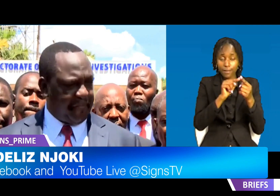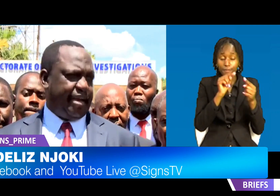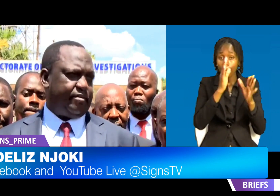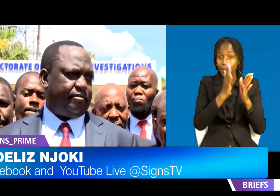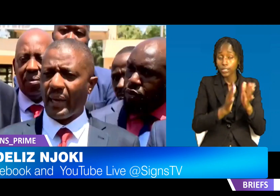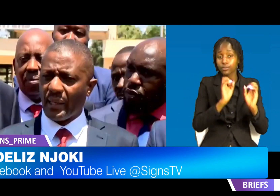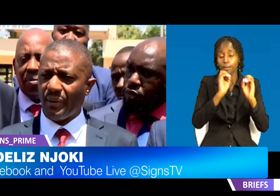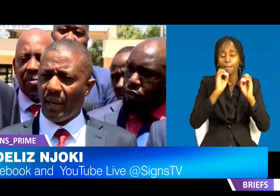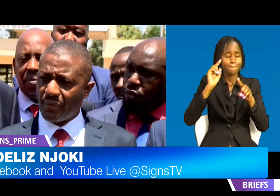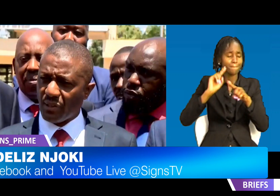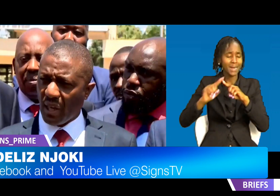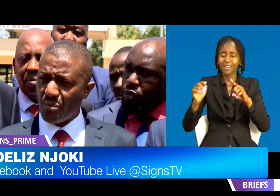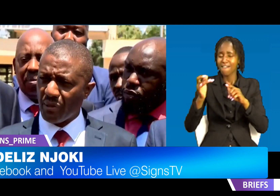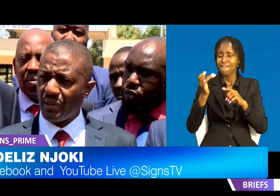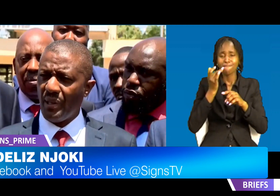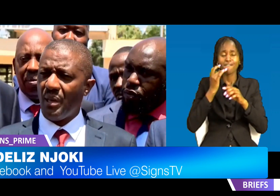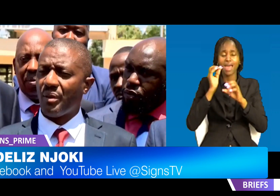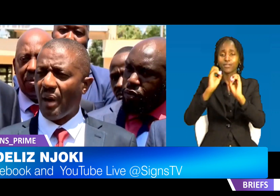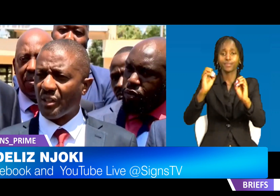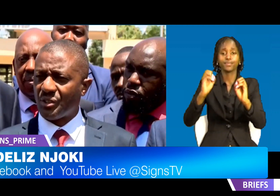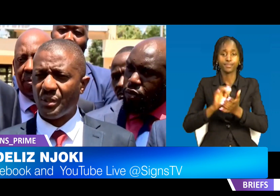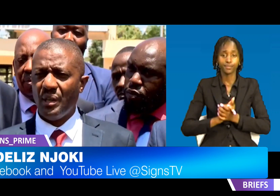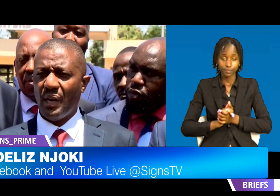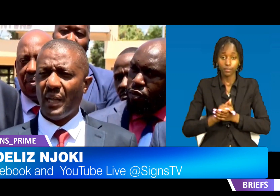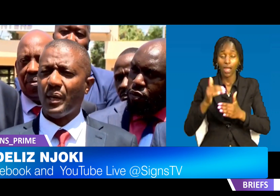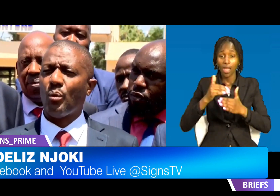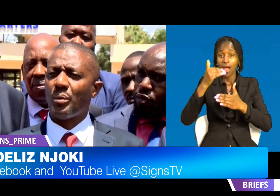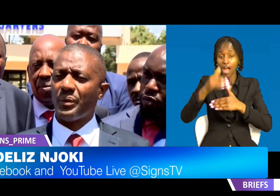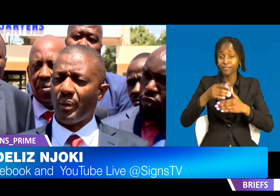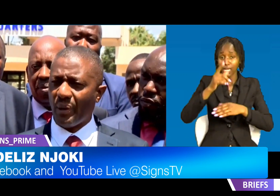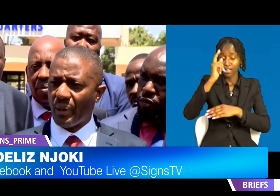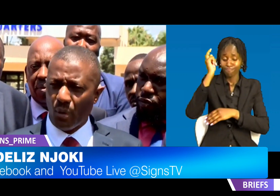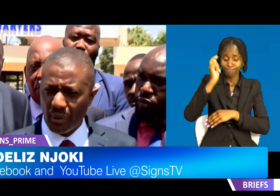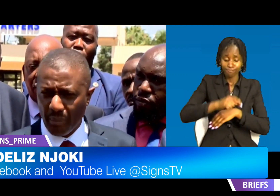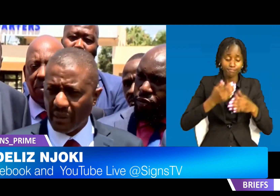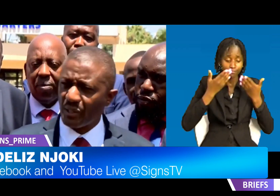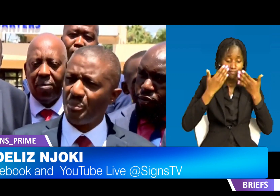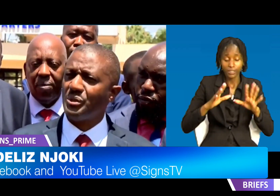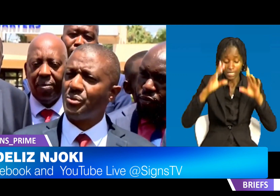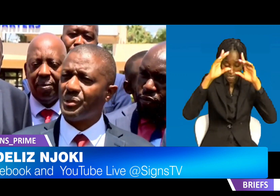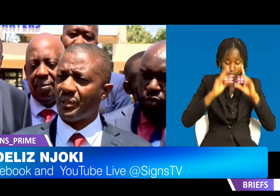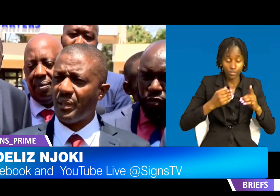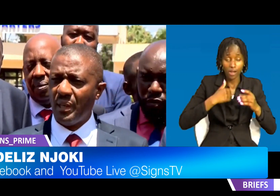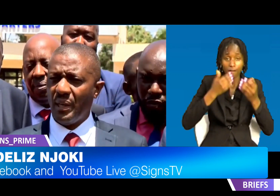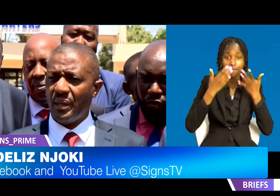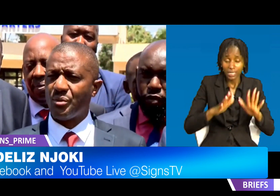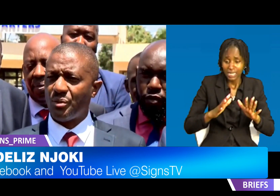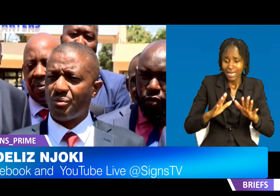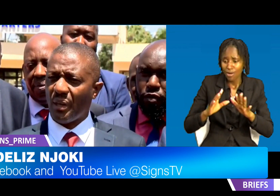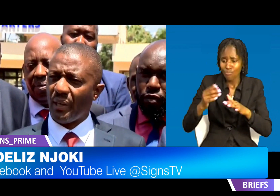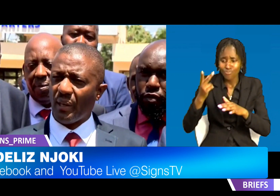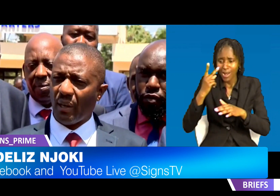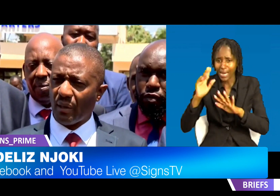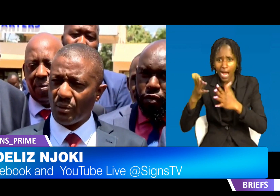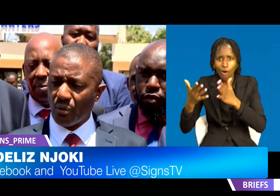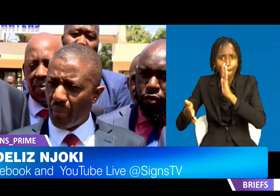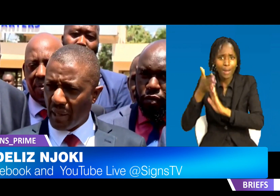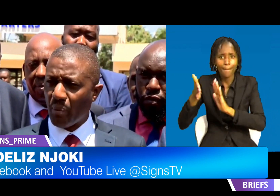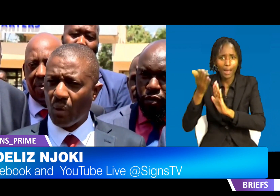unfair. Again, even after judgment, the rush and the way the matter has been treated is really,